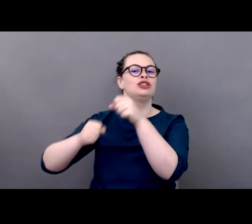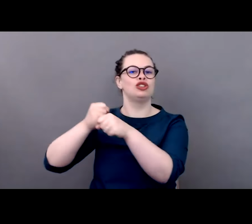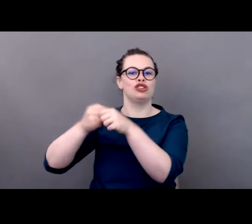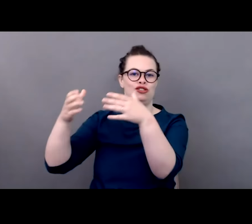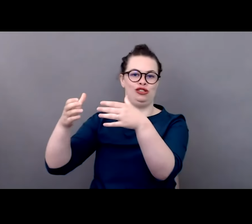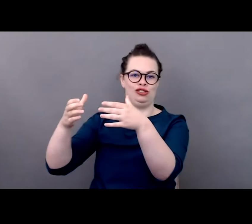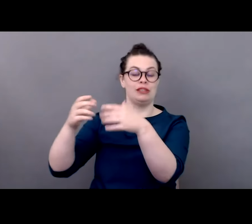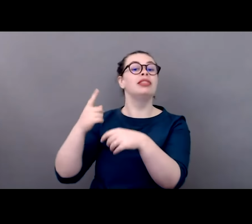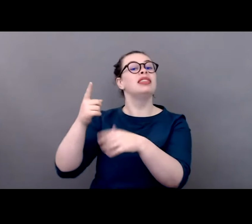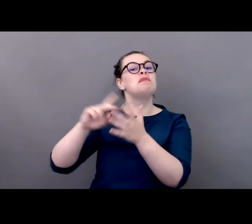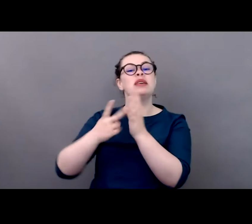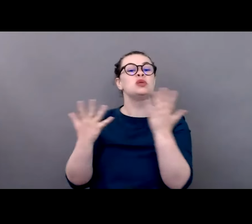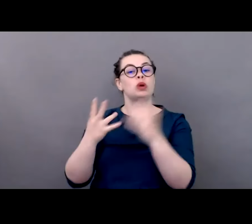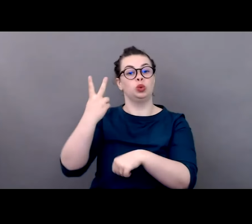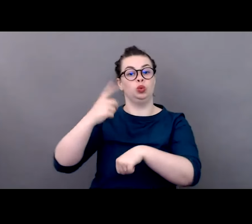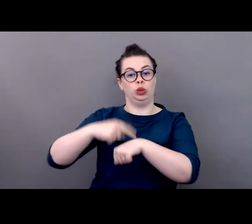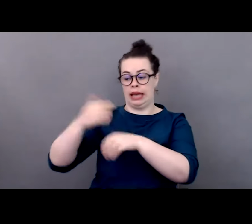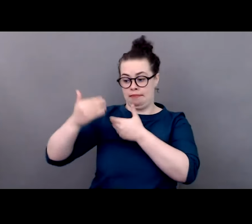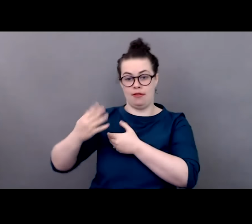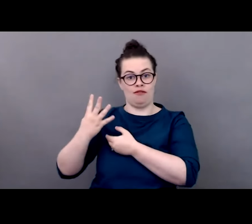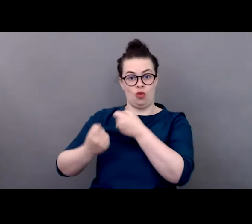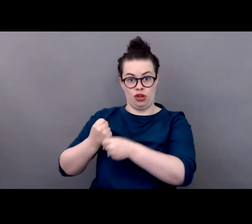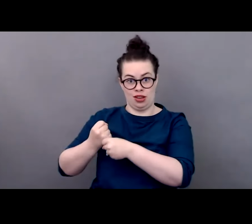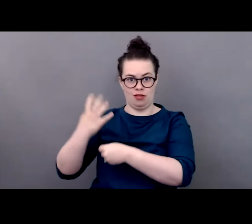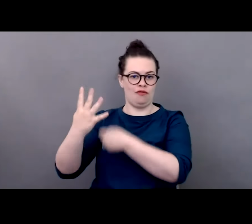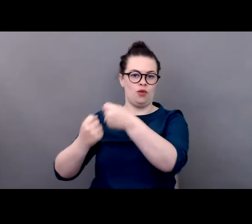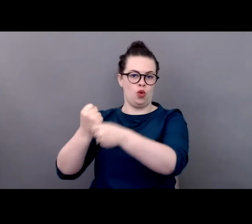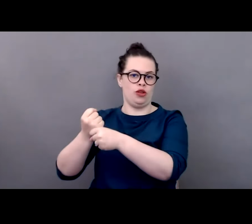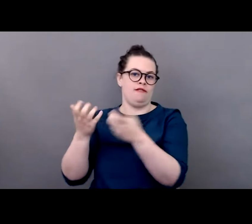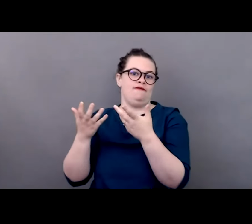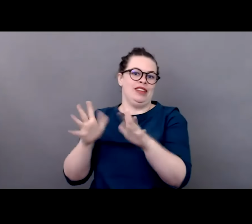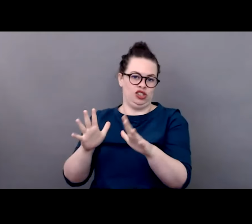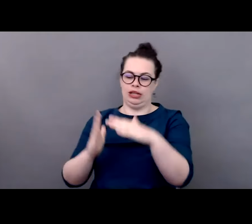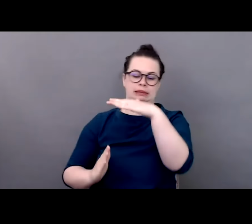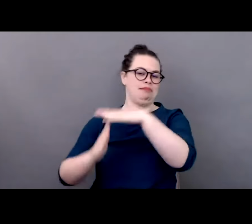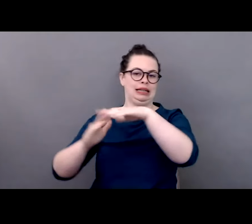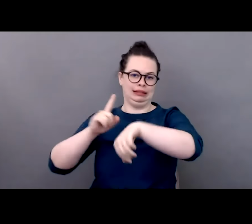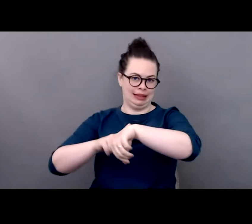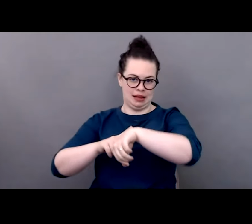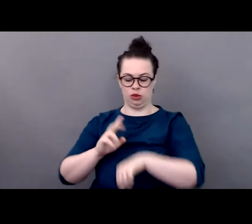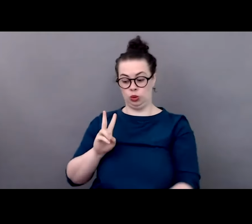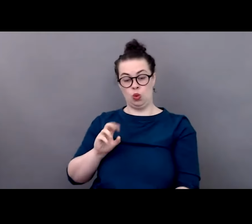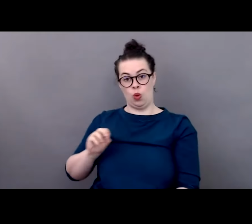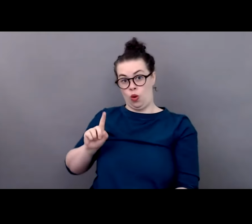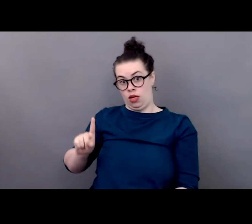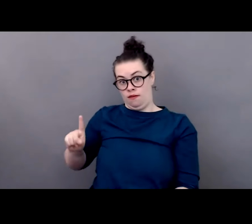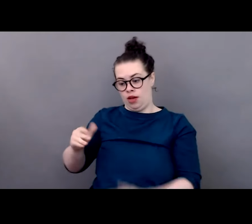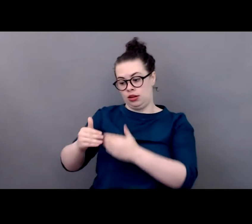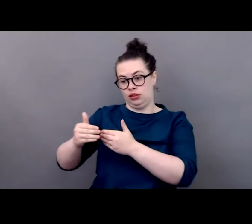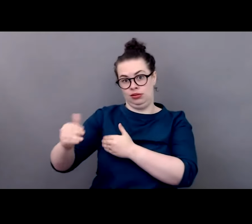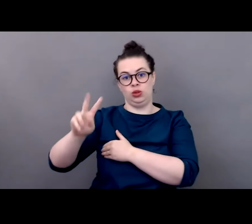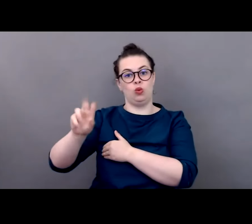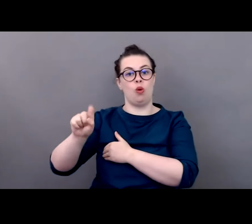2 mandates, and so that was from 2011 until 2018. Well,